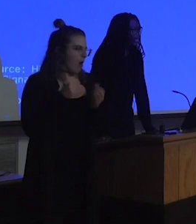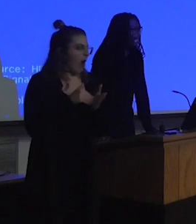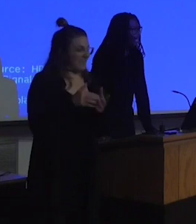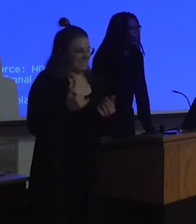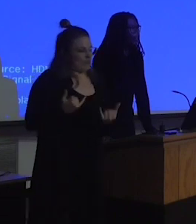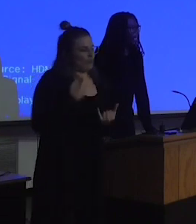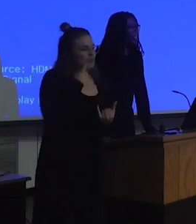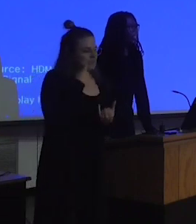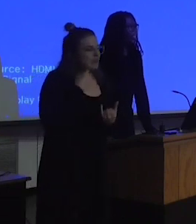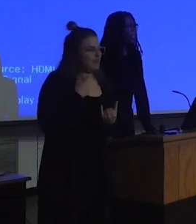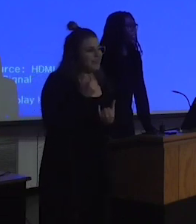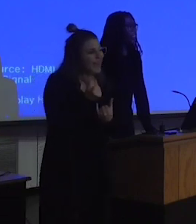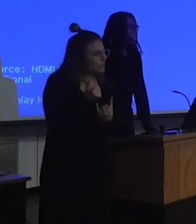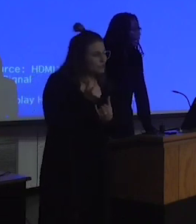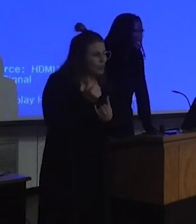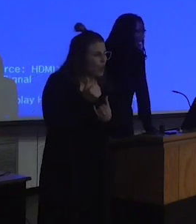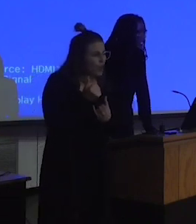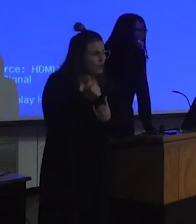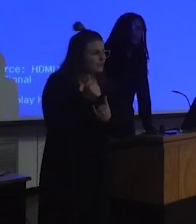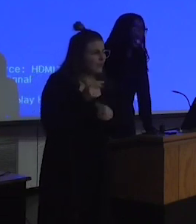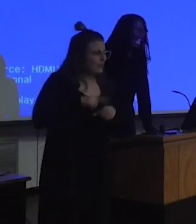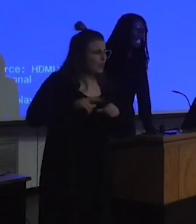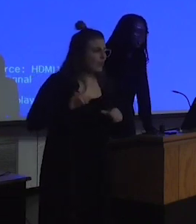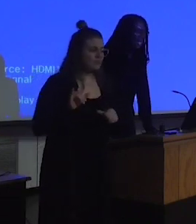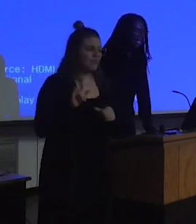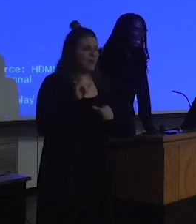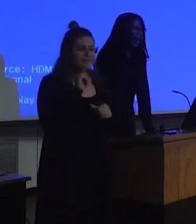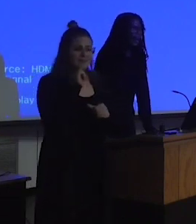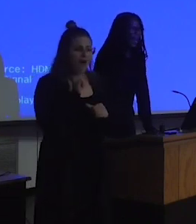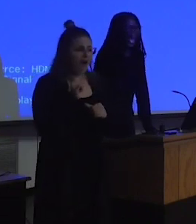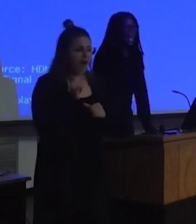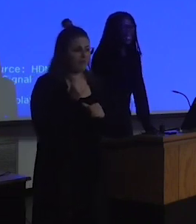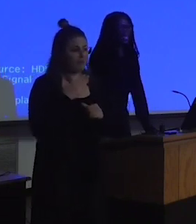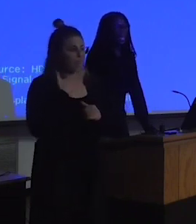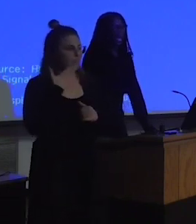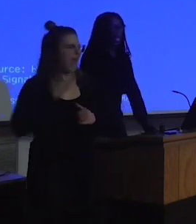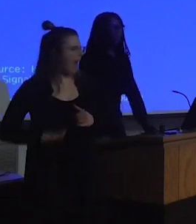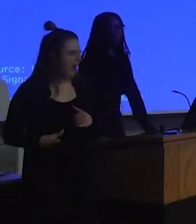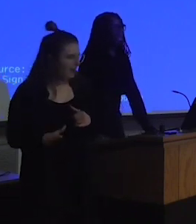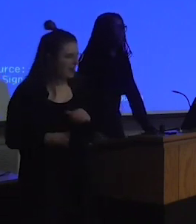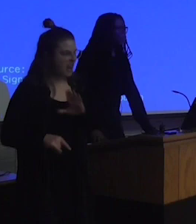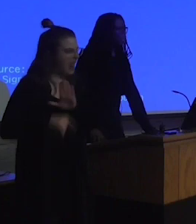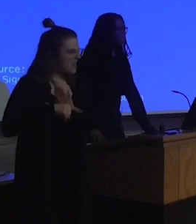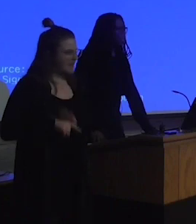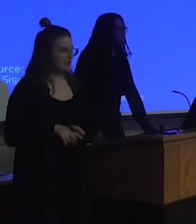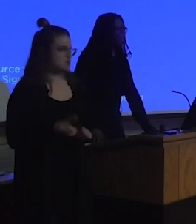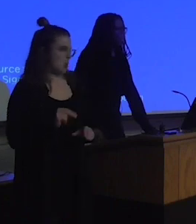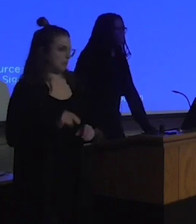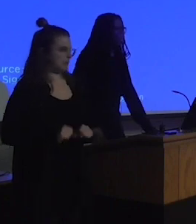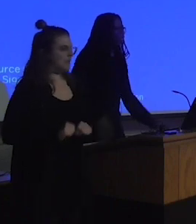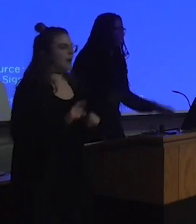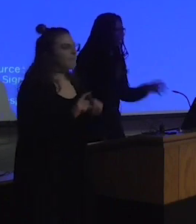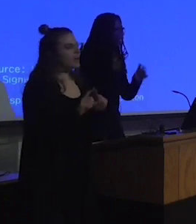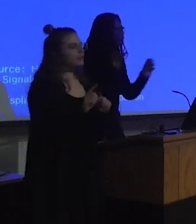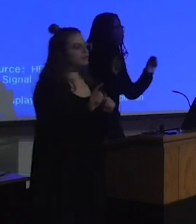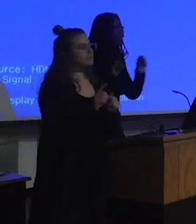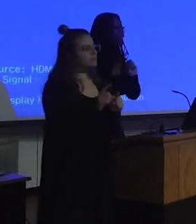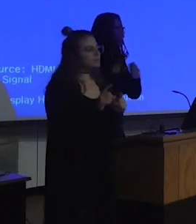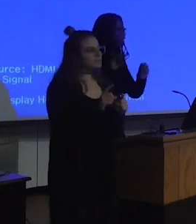I don't think that gastro nationalism, just like nationalism, has to be bad. I don't think that, like, you know, like,